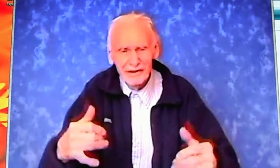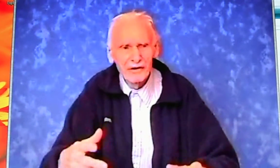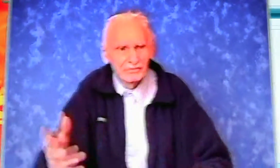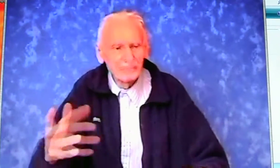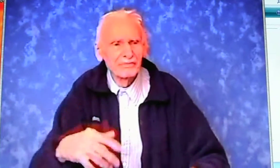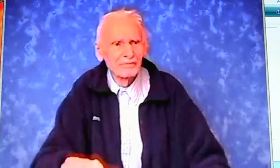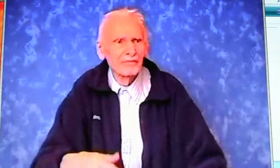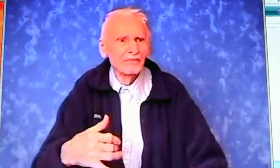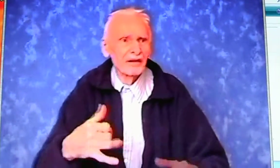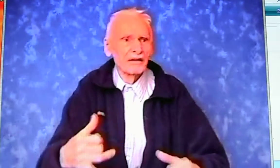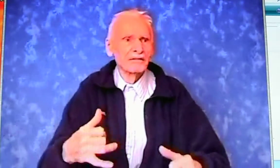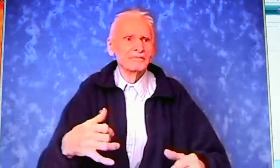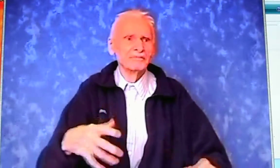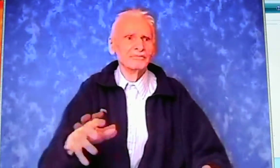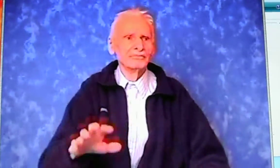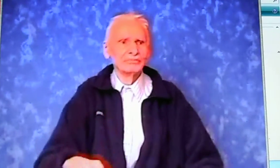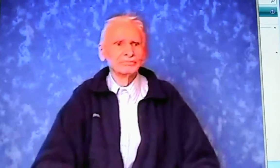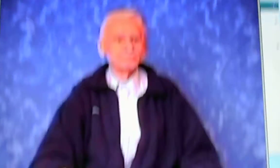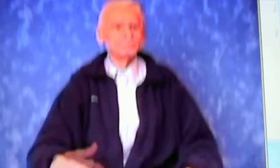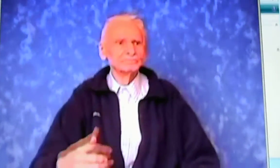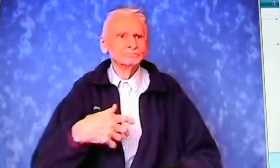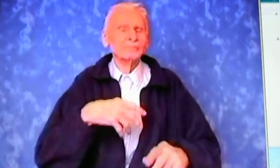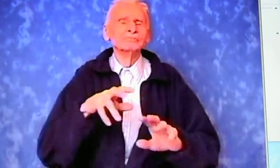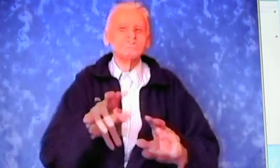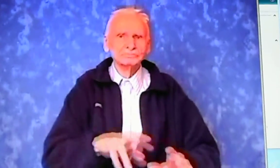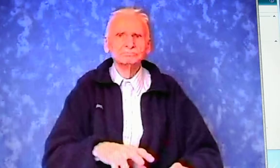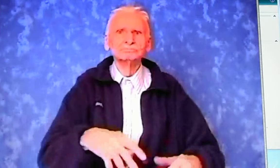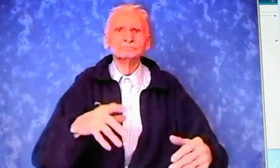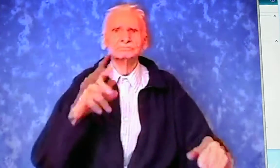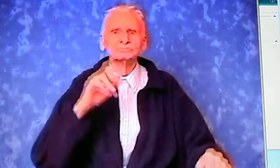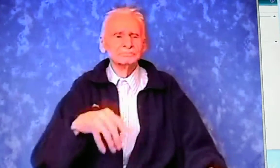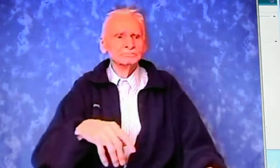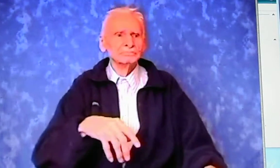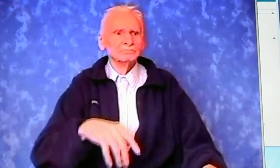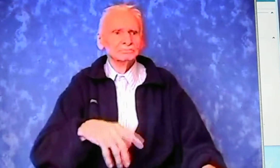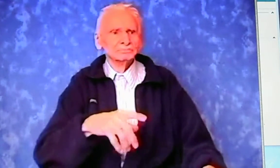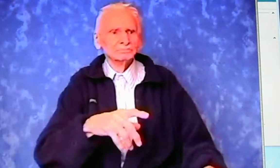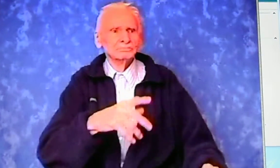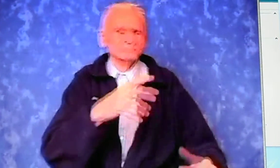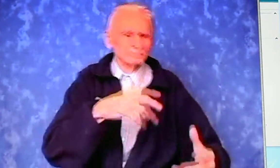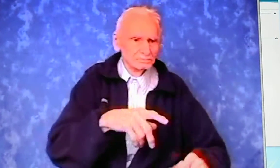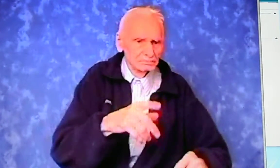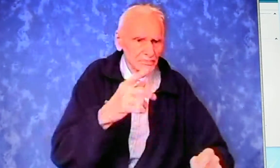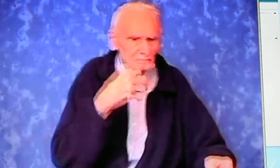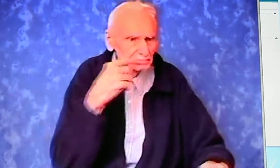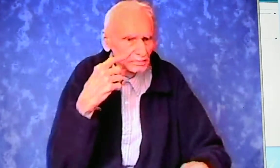But the work that we did then was a lot different than how work is done now. But anyways,